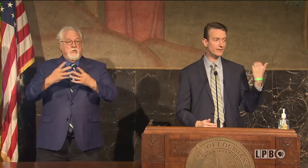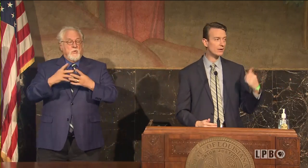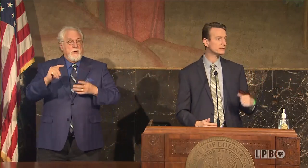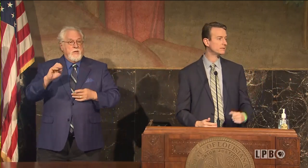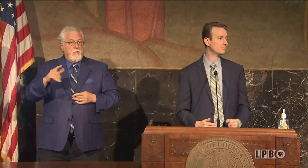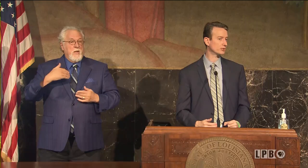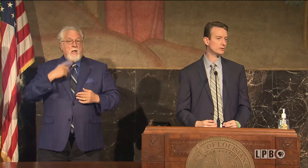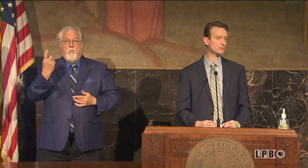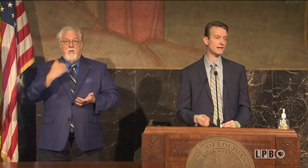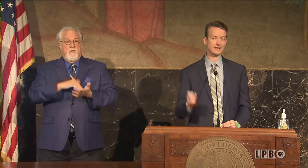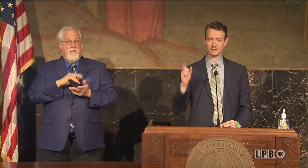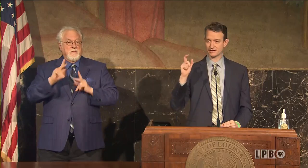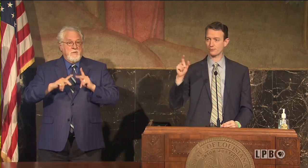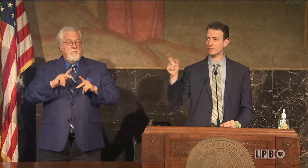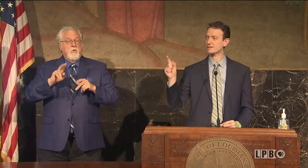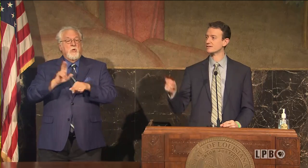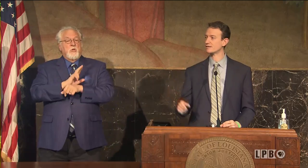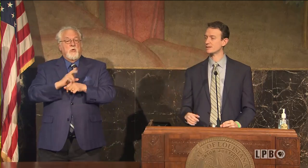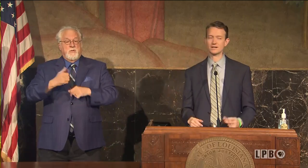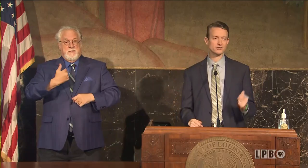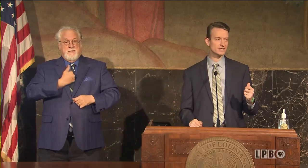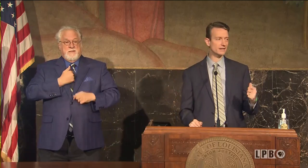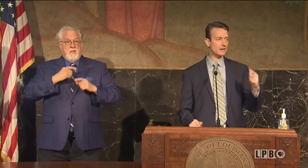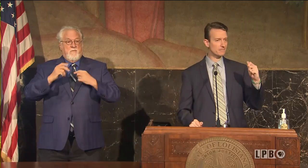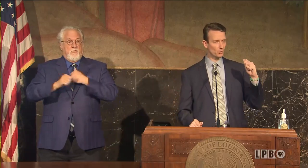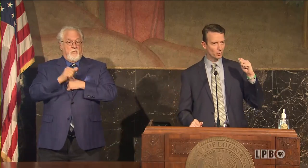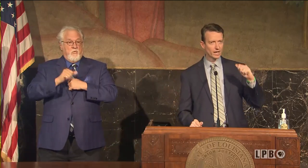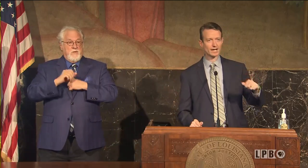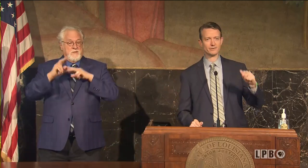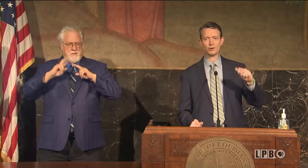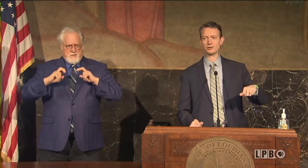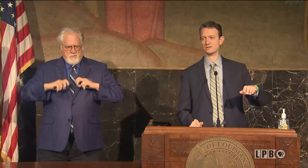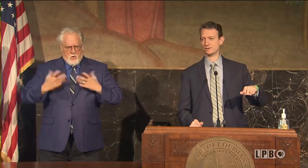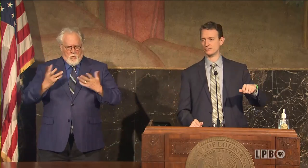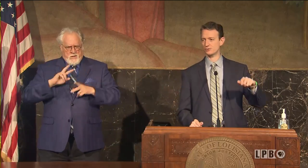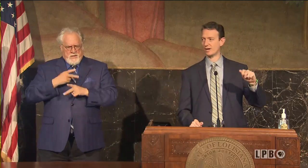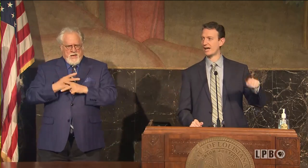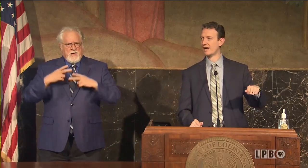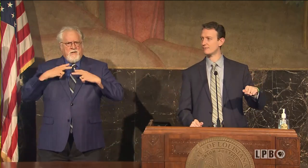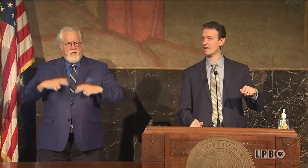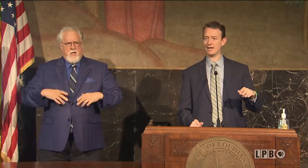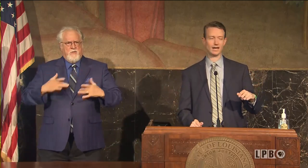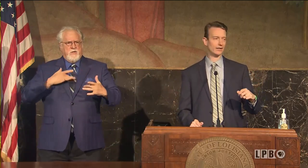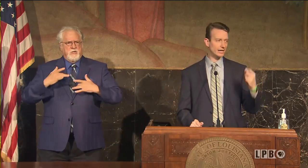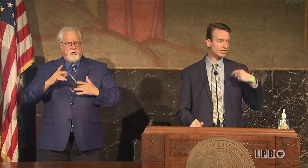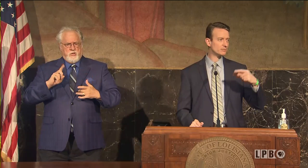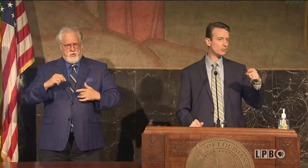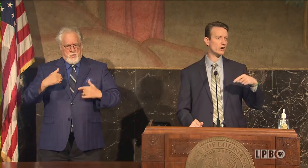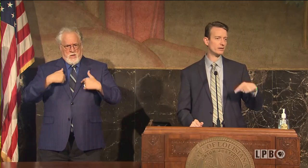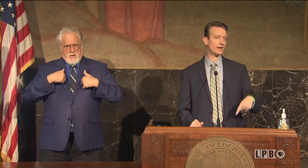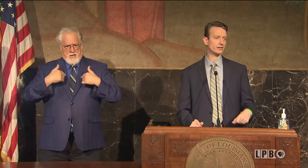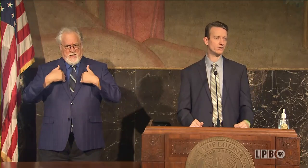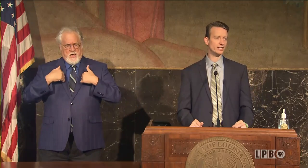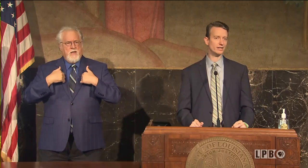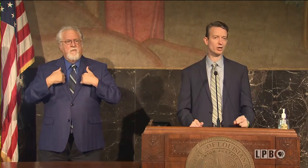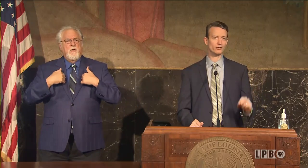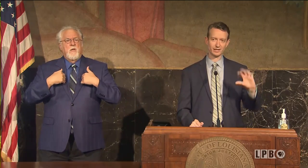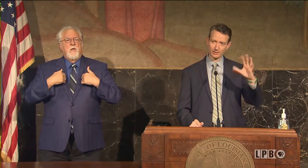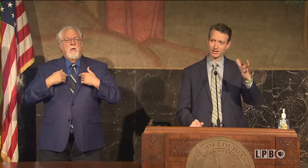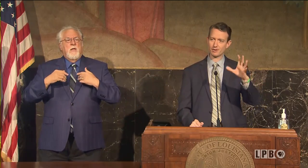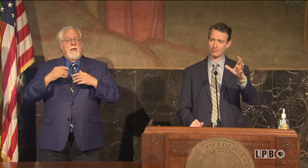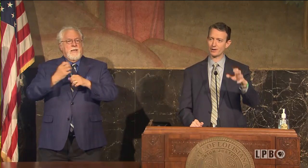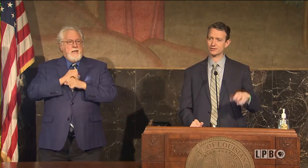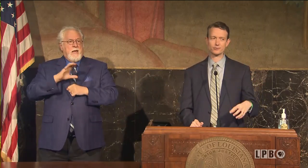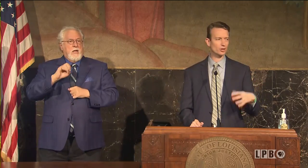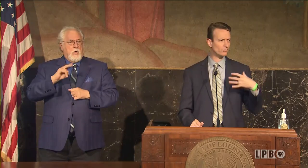had over 1,000 people use the self-risk assessment to understand what kind of health concerns do I have that I should be worried about, getting COVID,